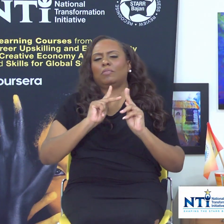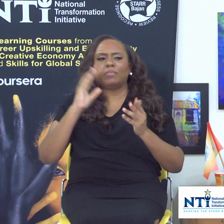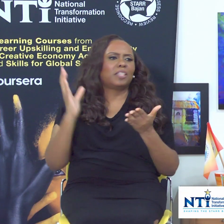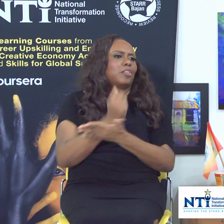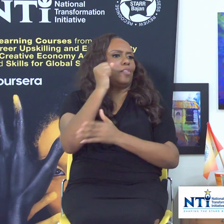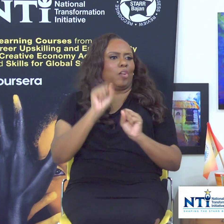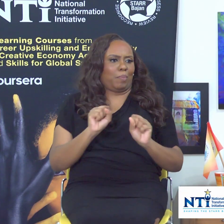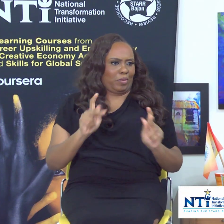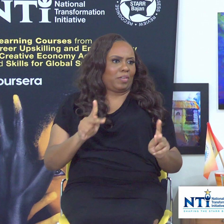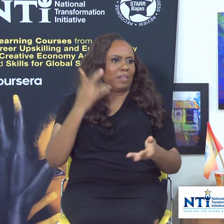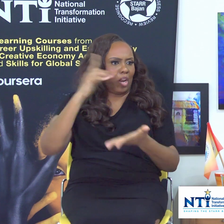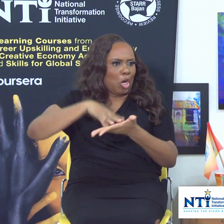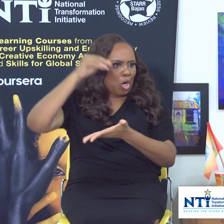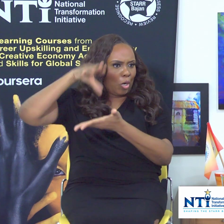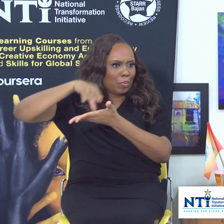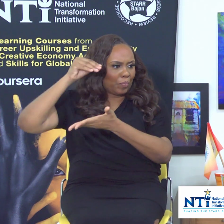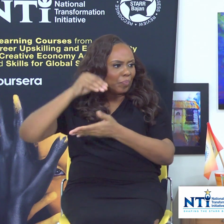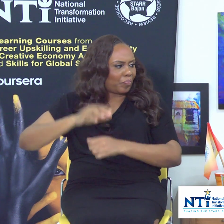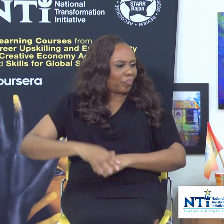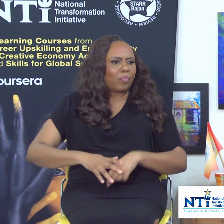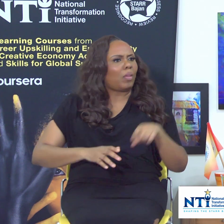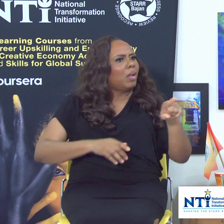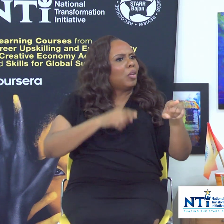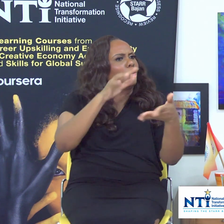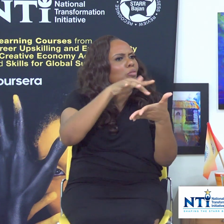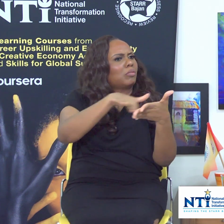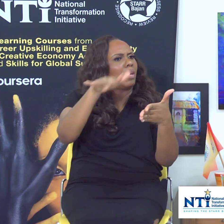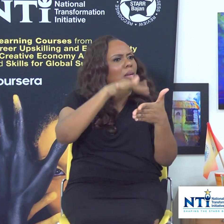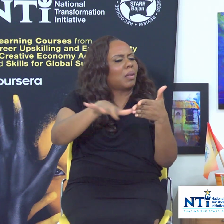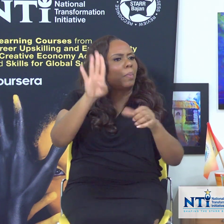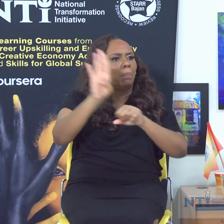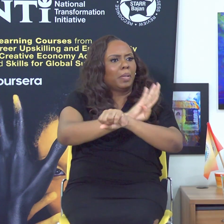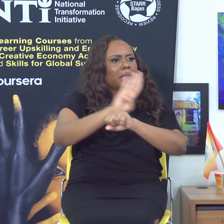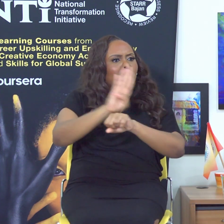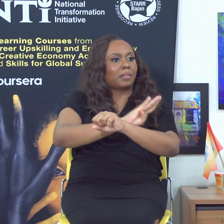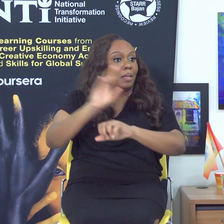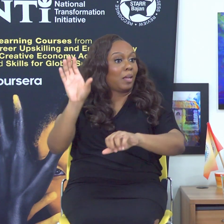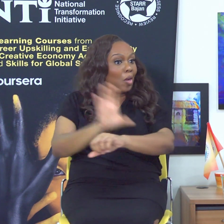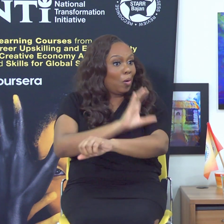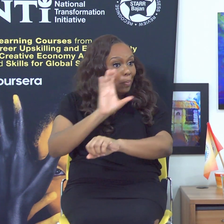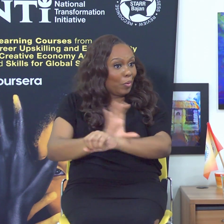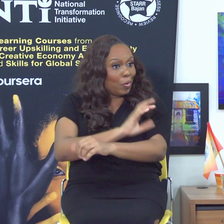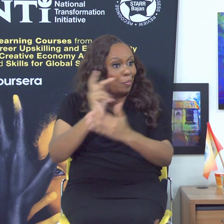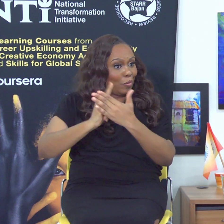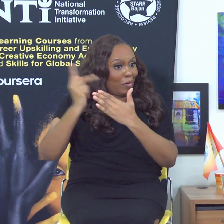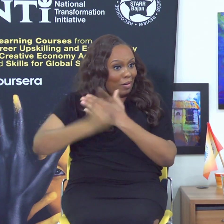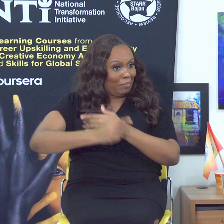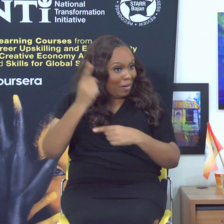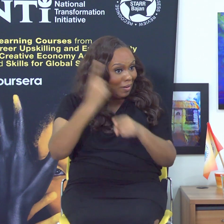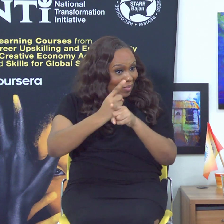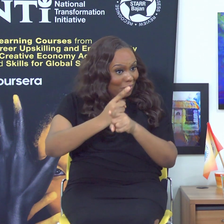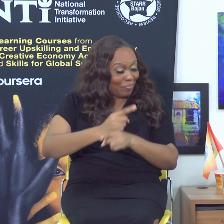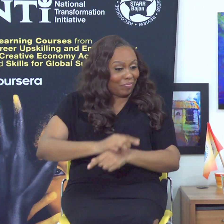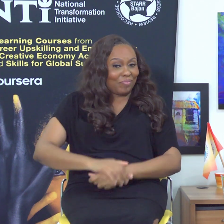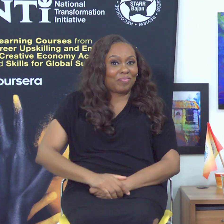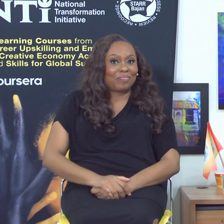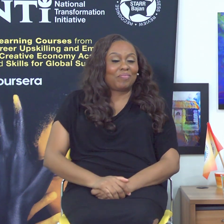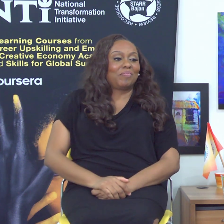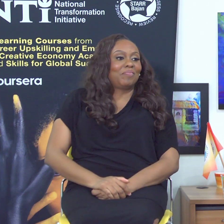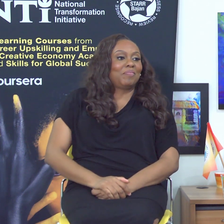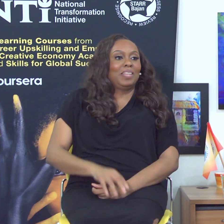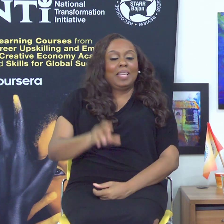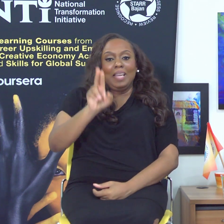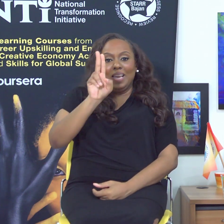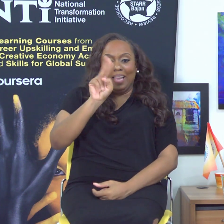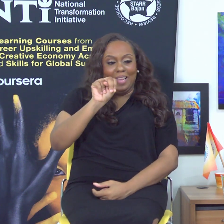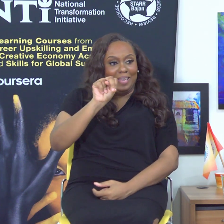said. You studied Business Computer Applications program. The